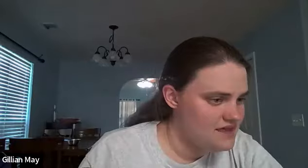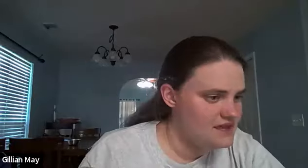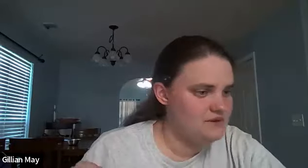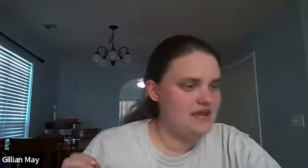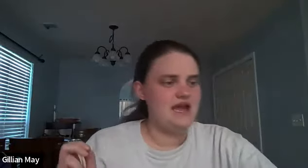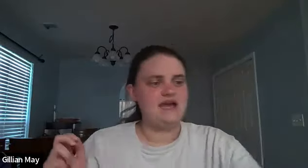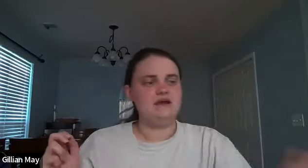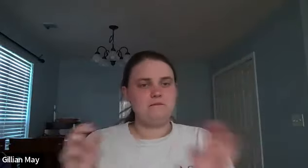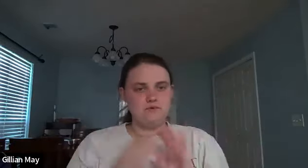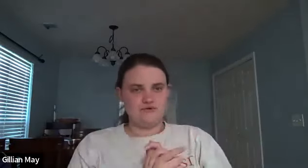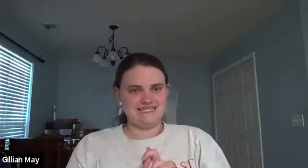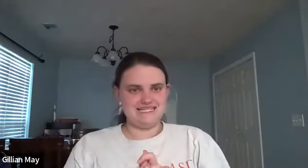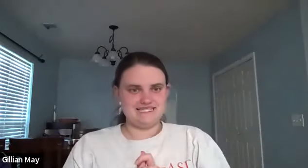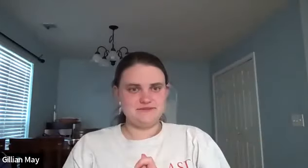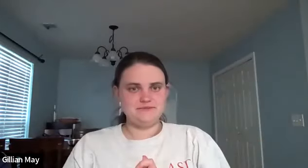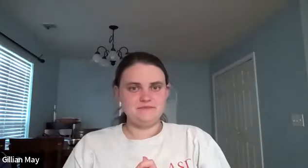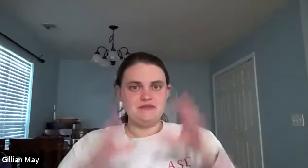Then we had president.